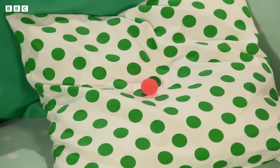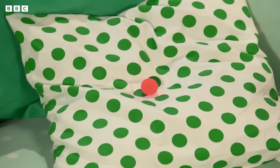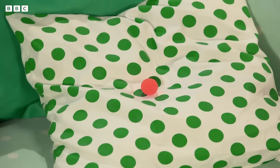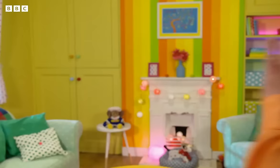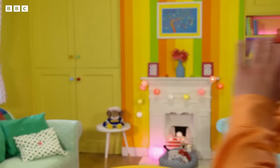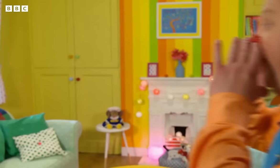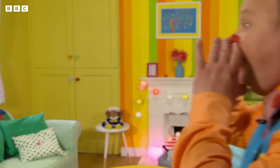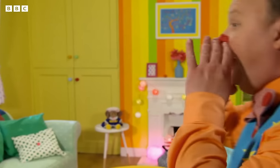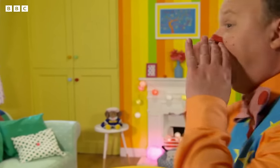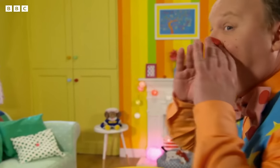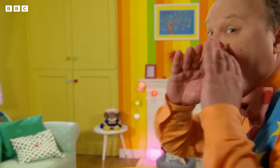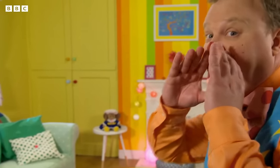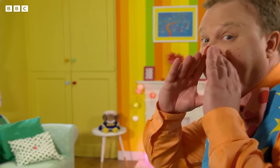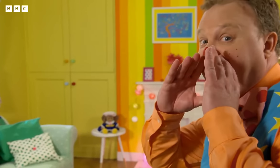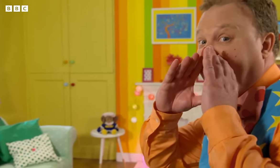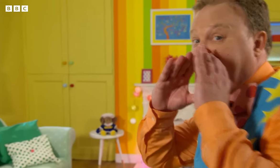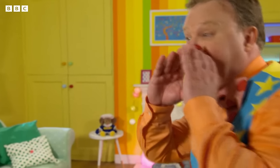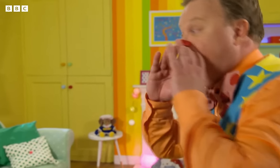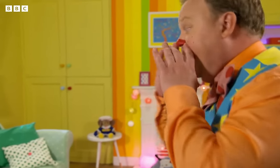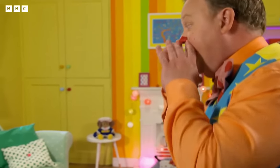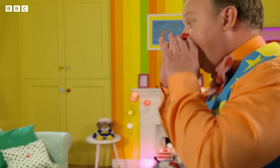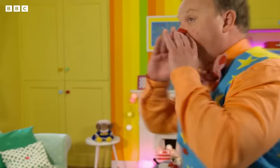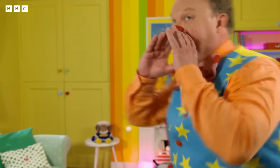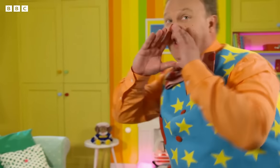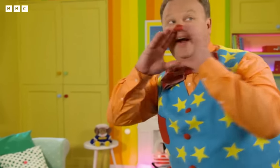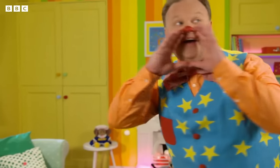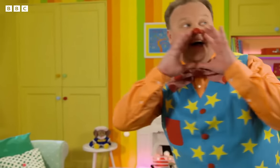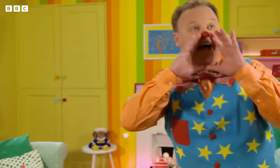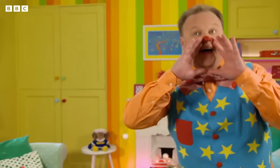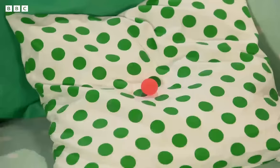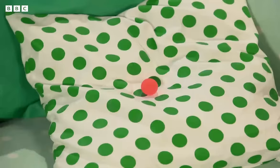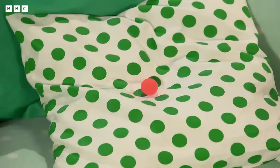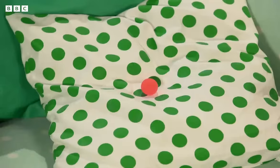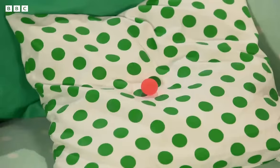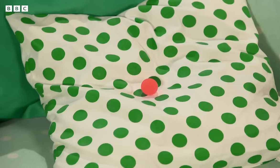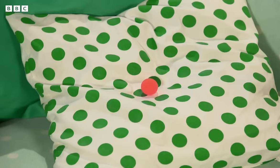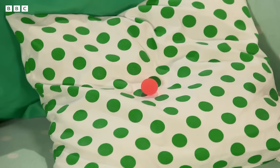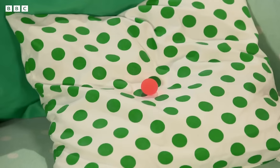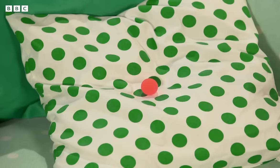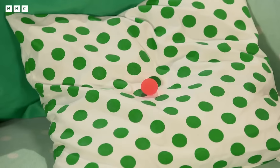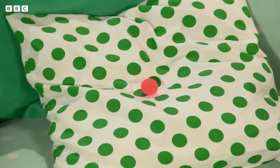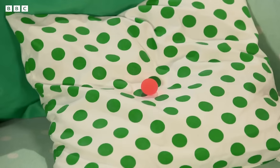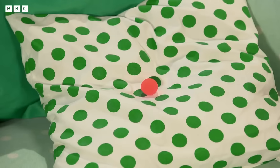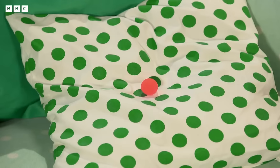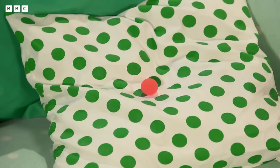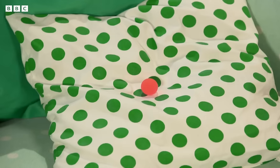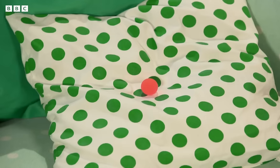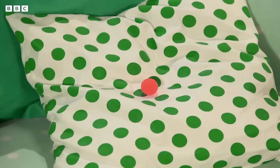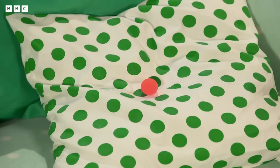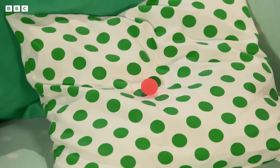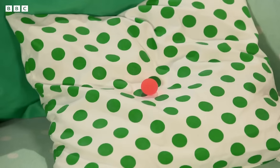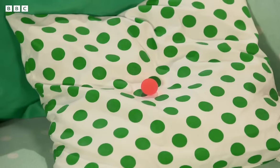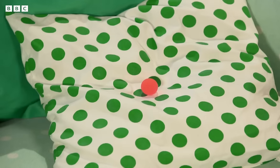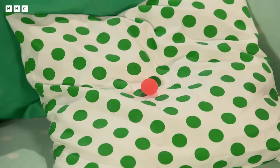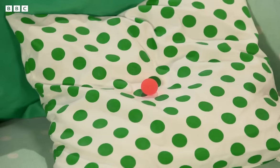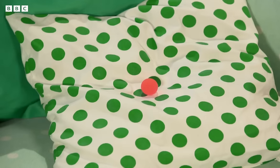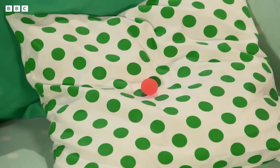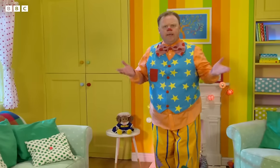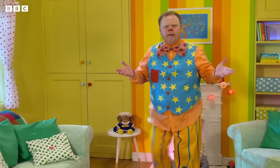Oh, ball! Where are you? There it is, Mr. Tumble.